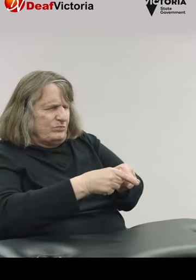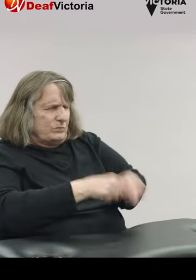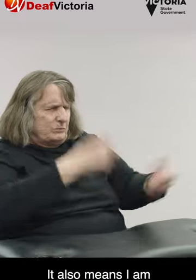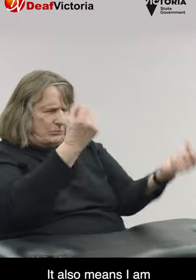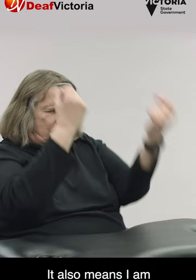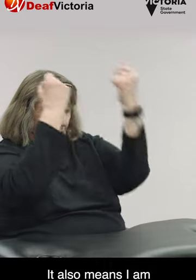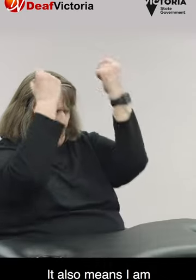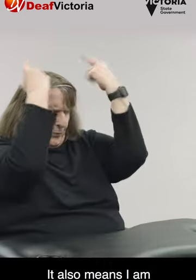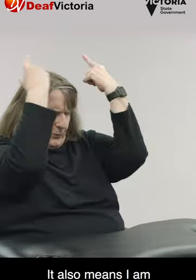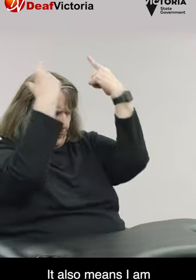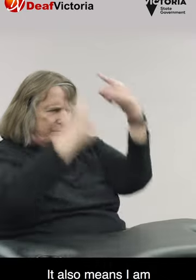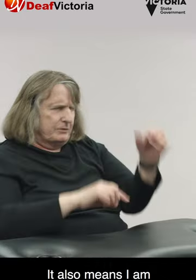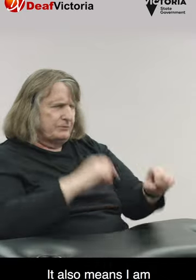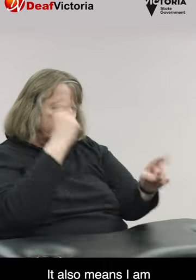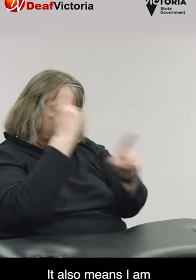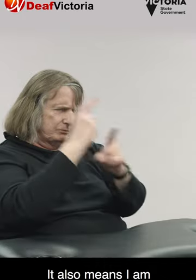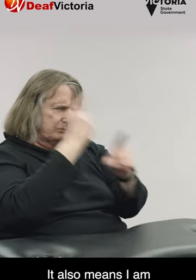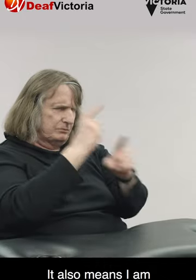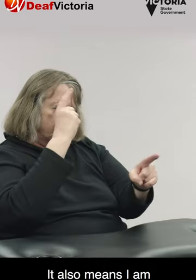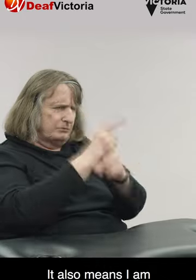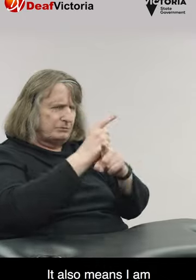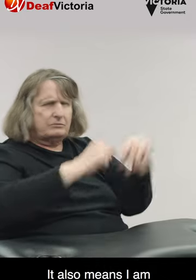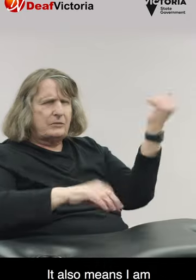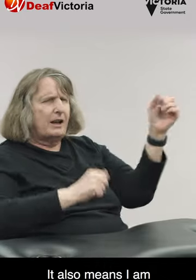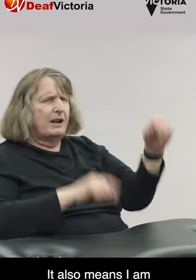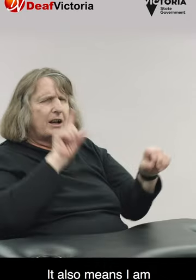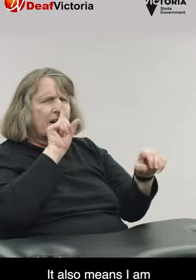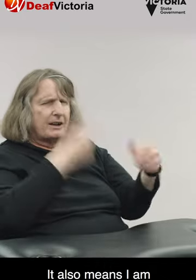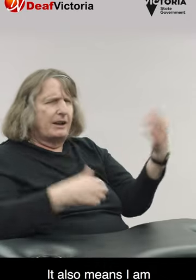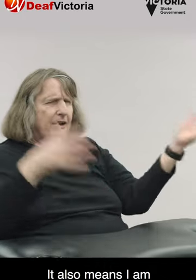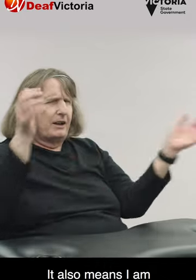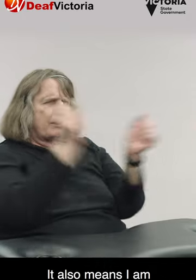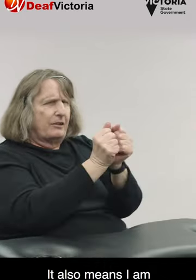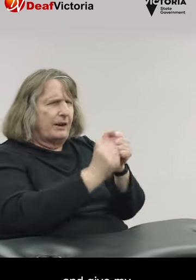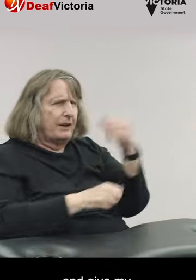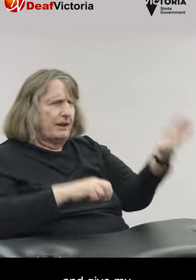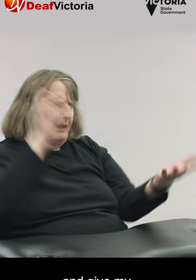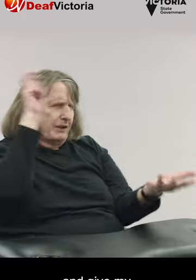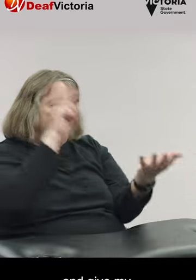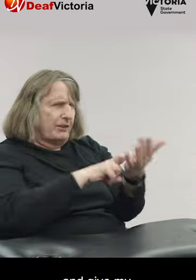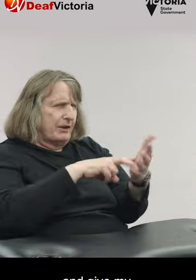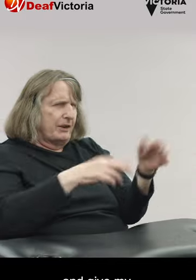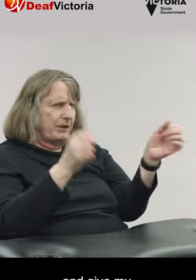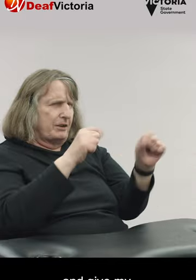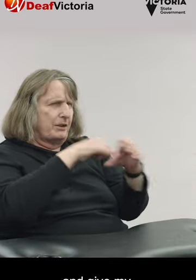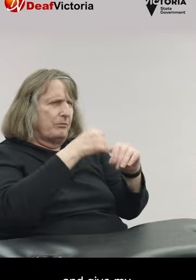It also means I am not able to fully understand my healthcare and give my informed consent.